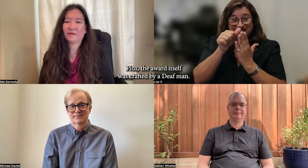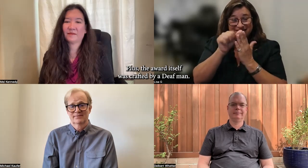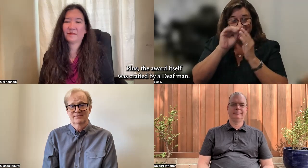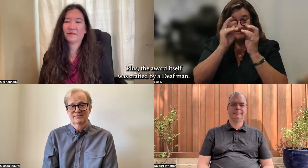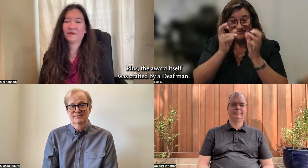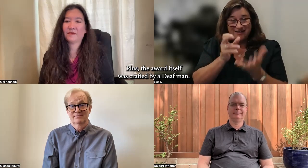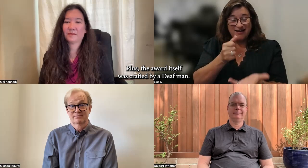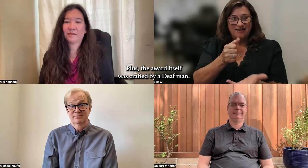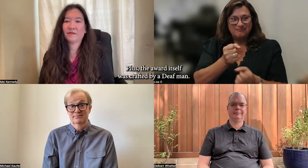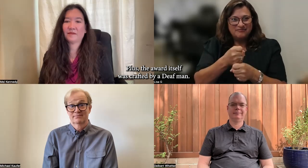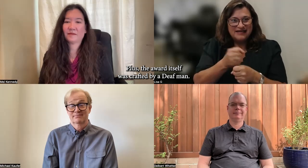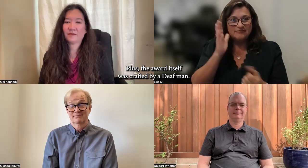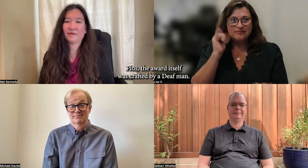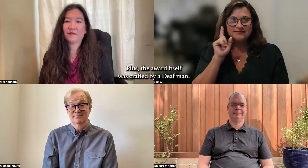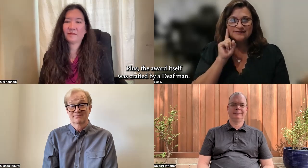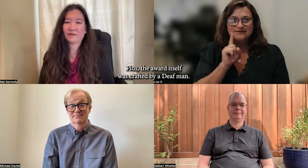was crafted by a deaf man.